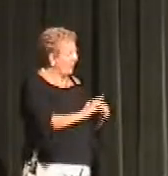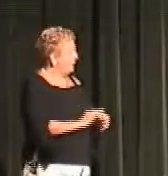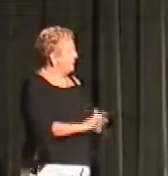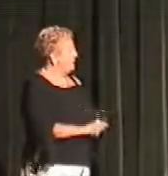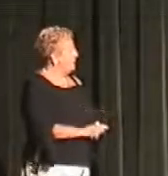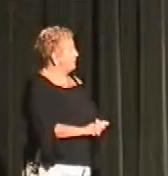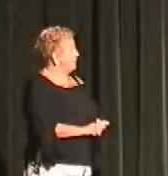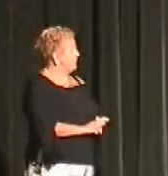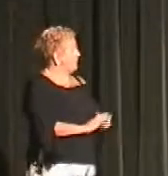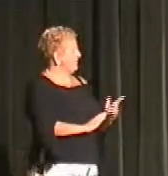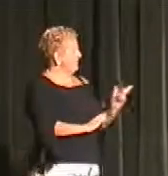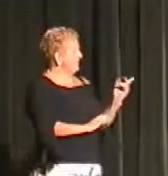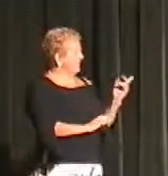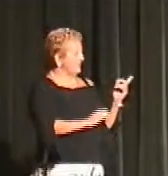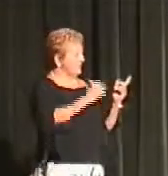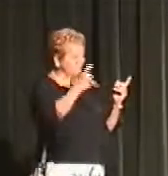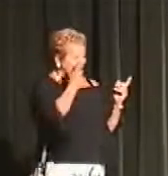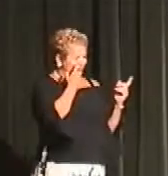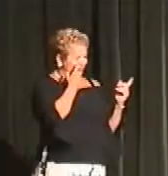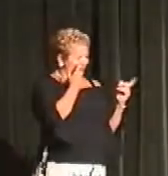but what I loved about that is,